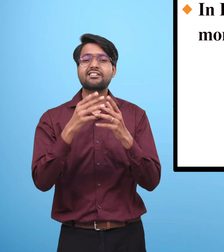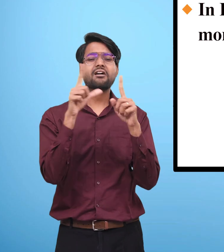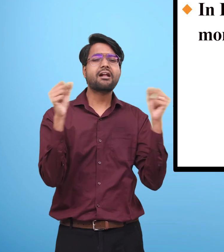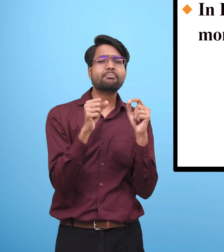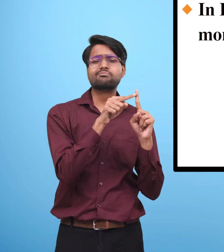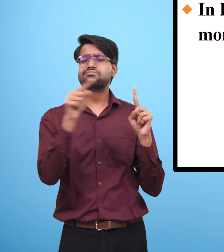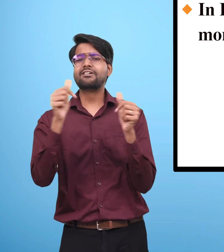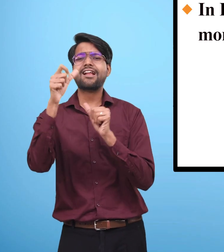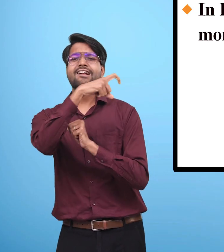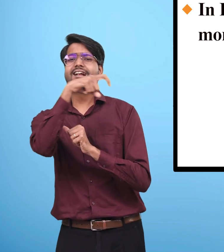sunset.